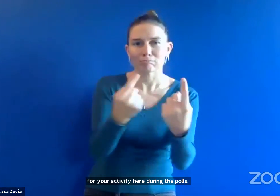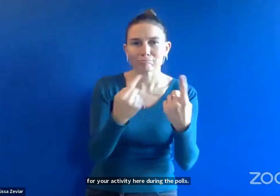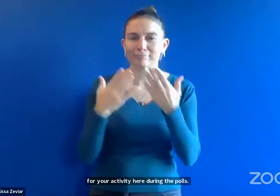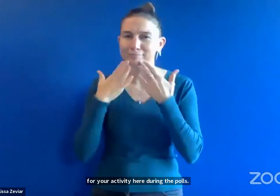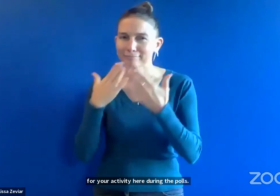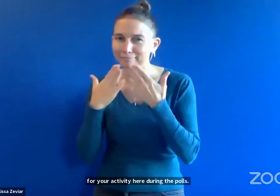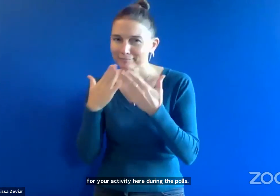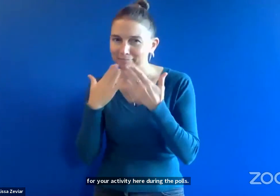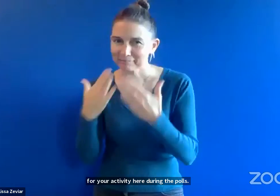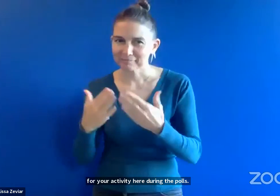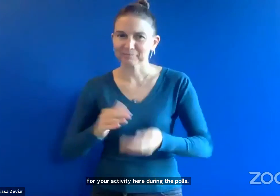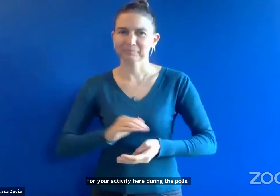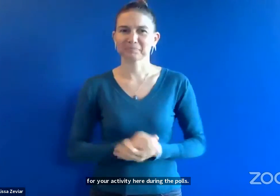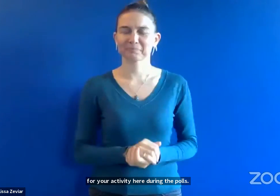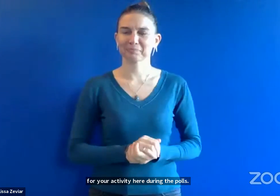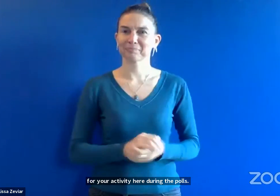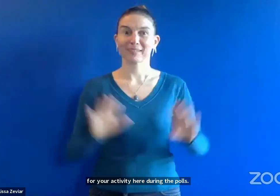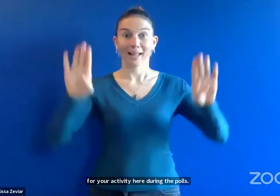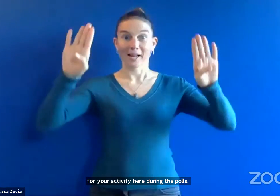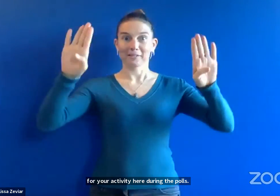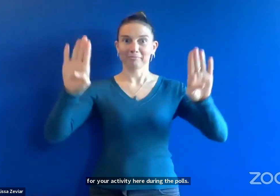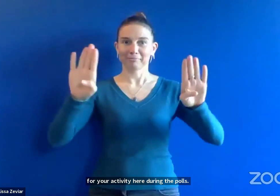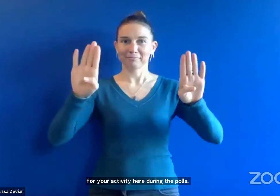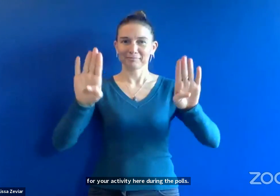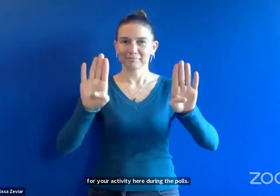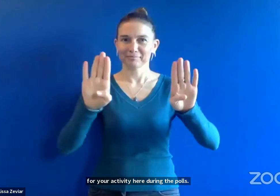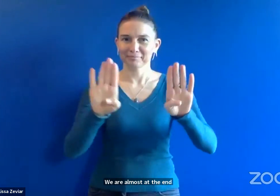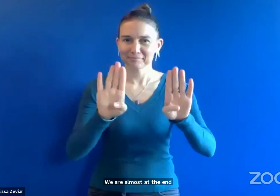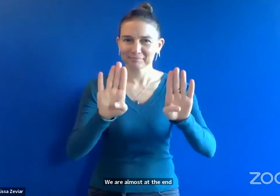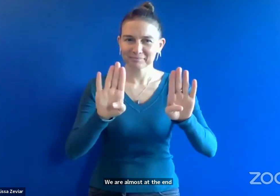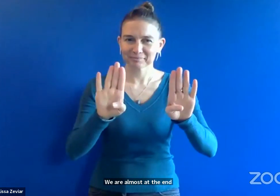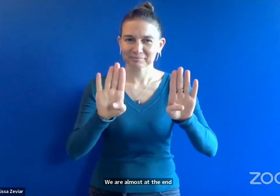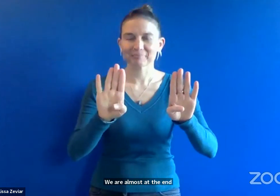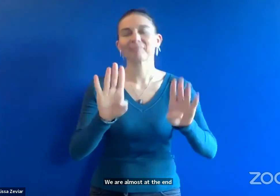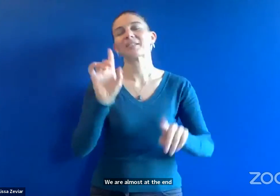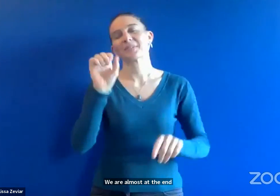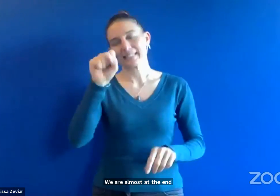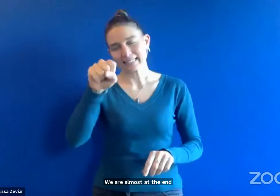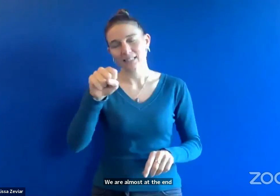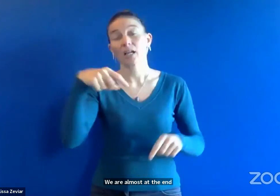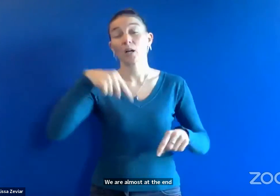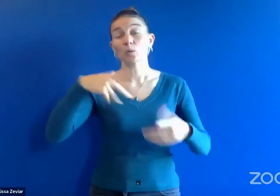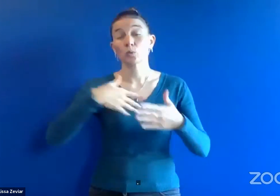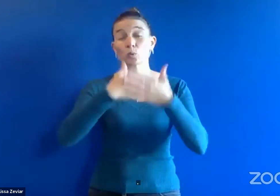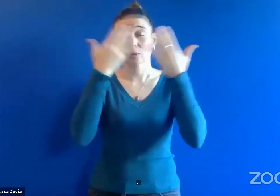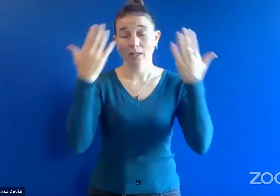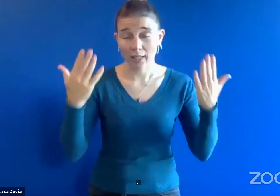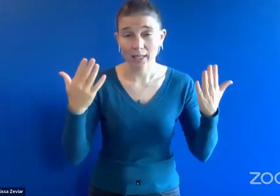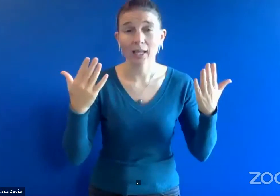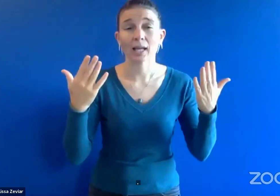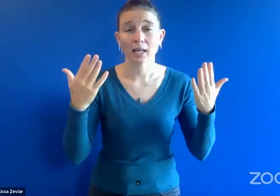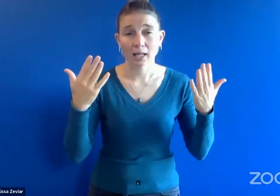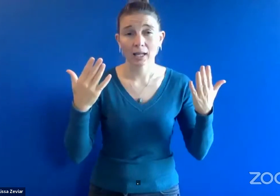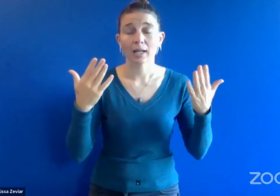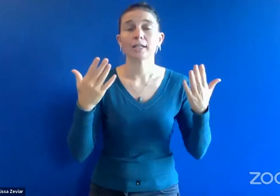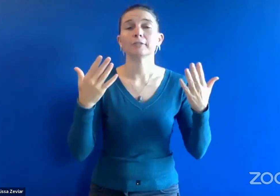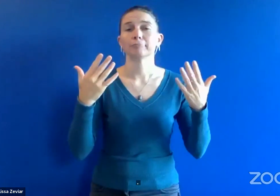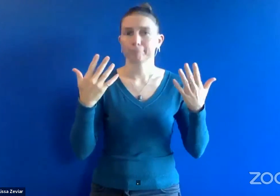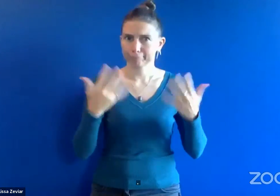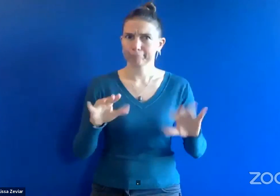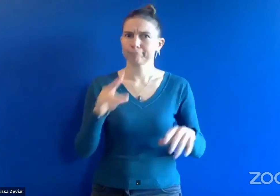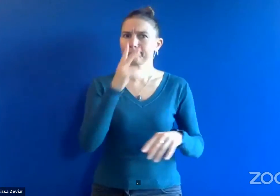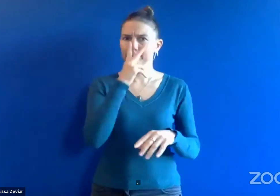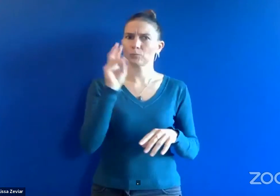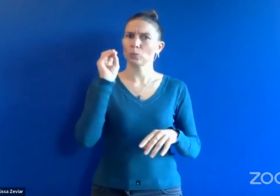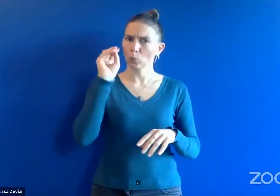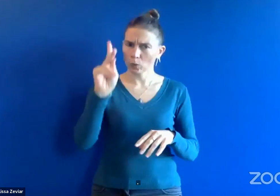We're almost at the end. And yes, today we have discovered what the situation is for students